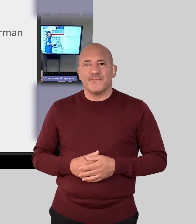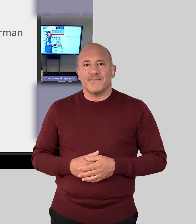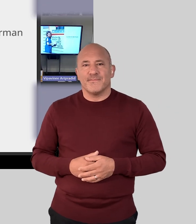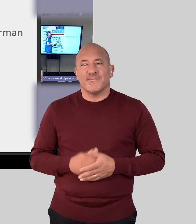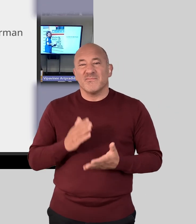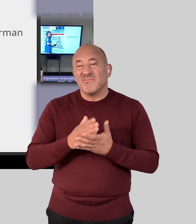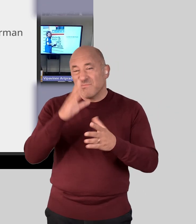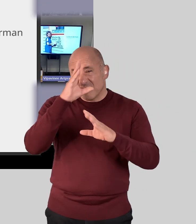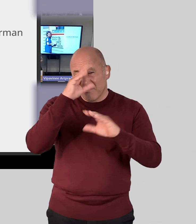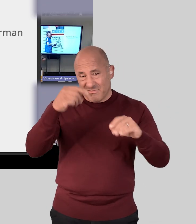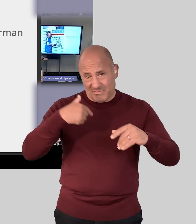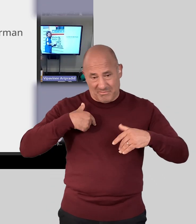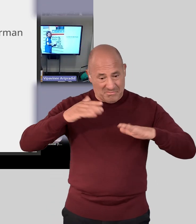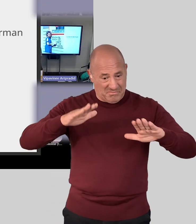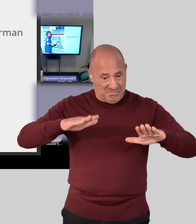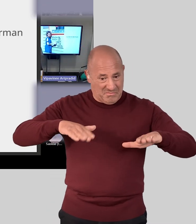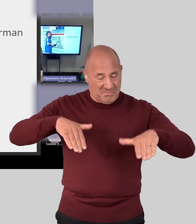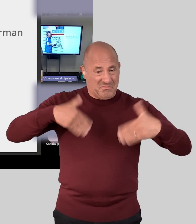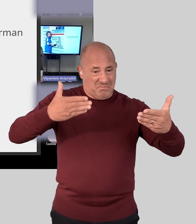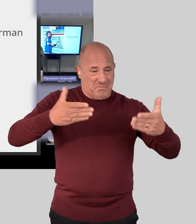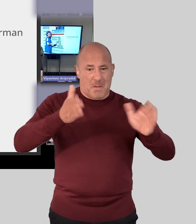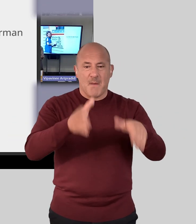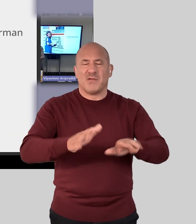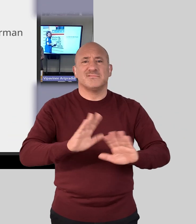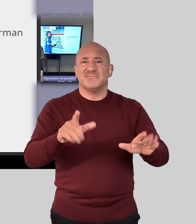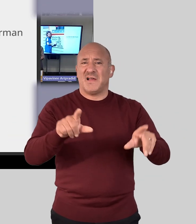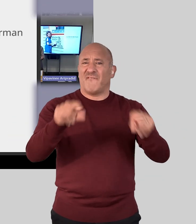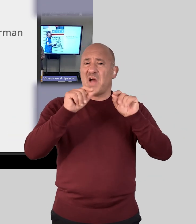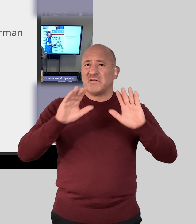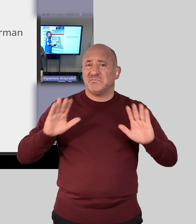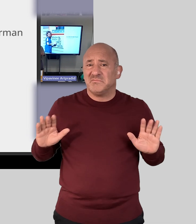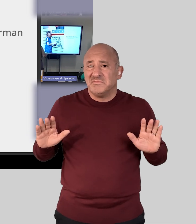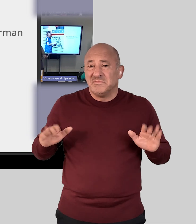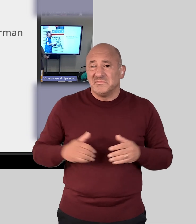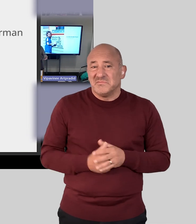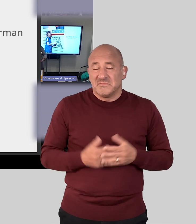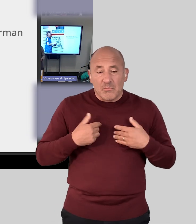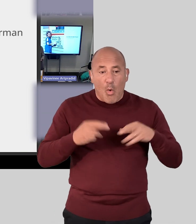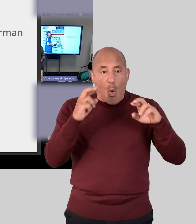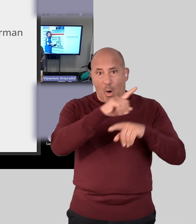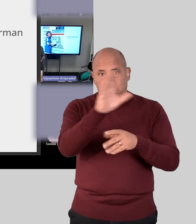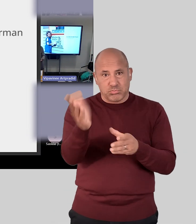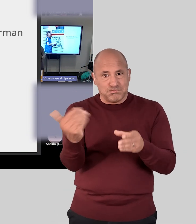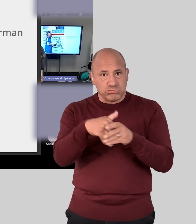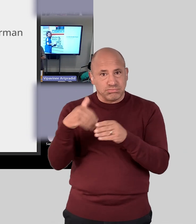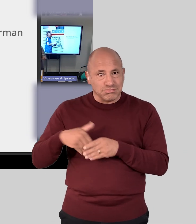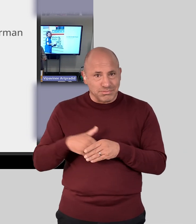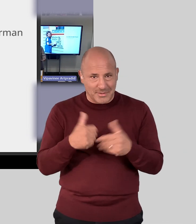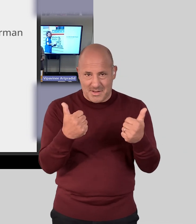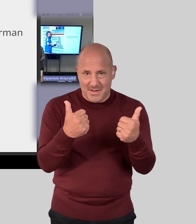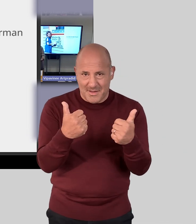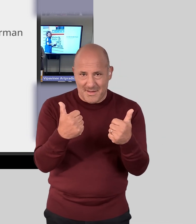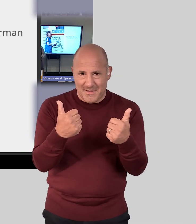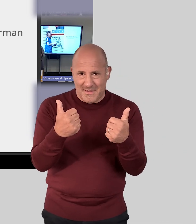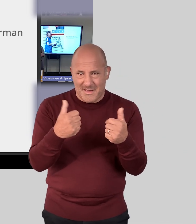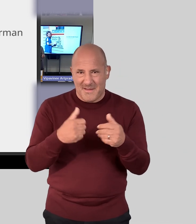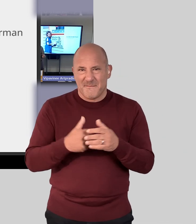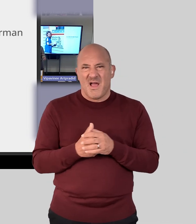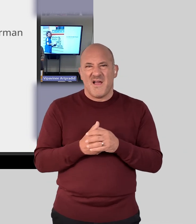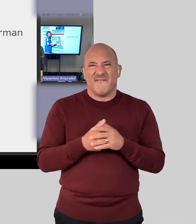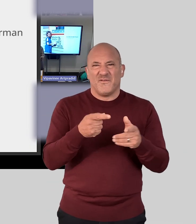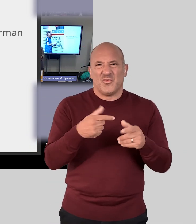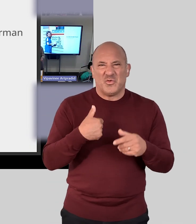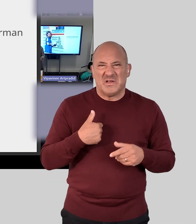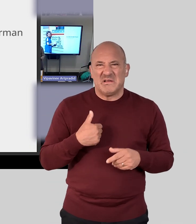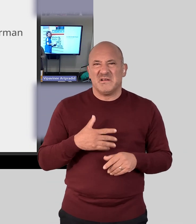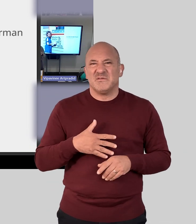And just to let you know, everything that we offer is an invitation. We're hoping for you all to get involved as much as you want to, but